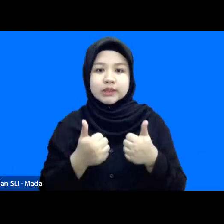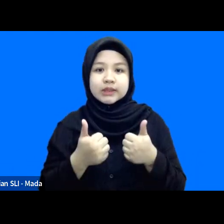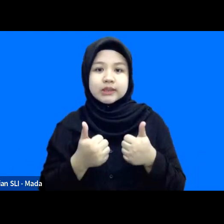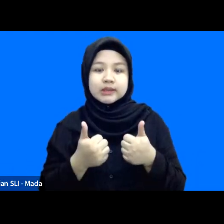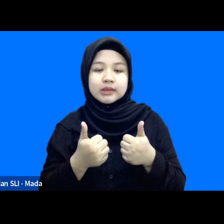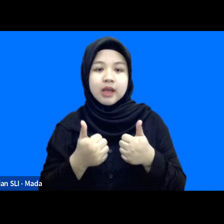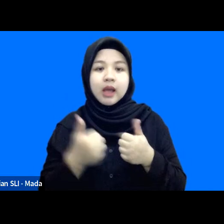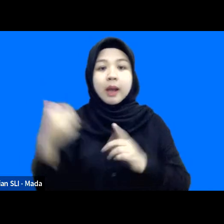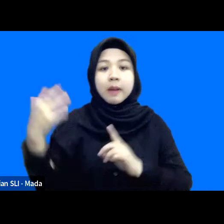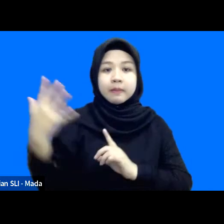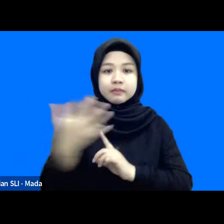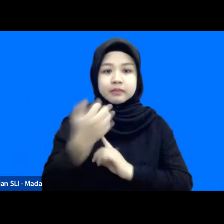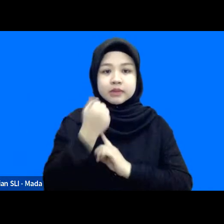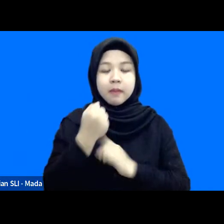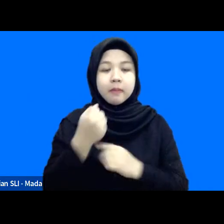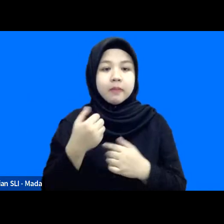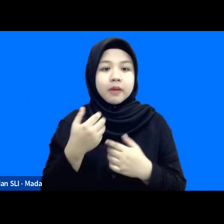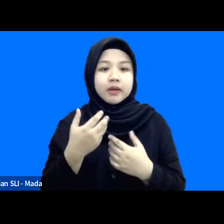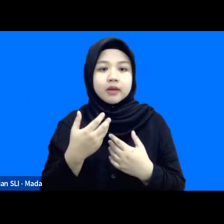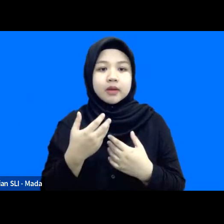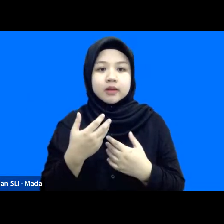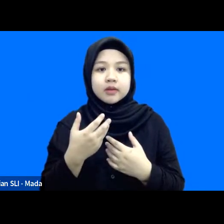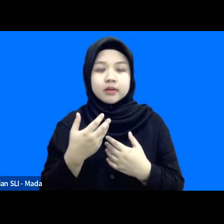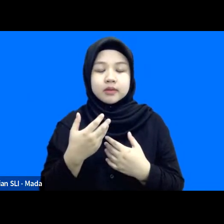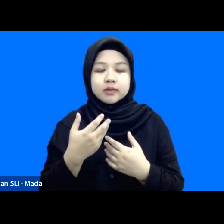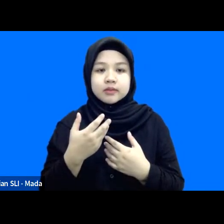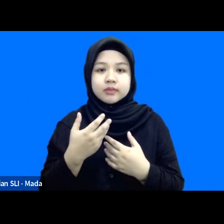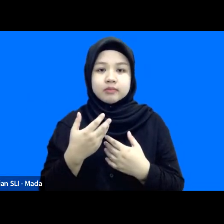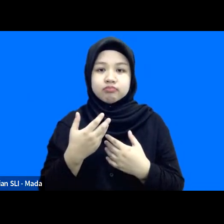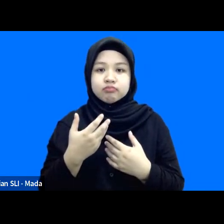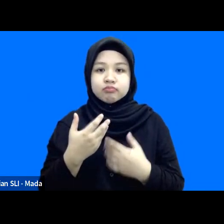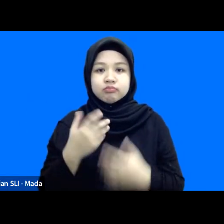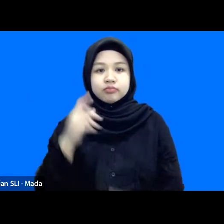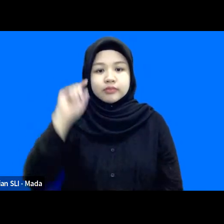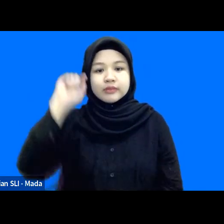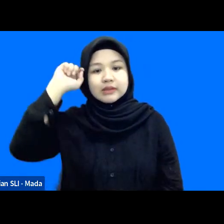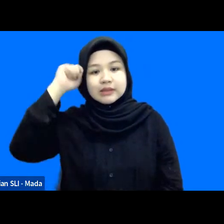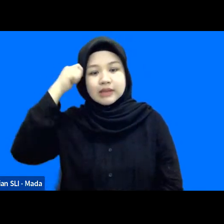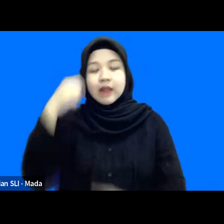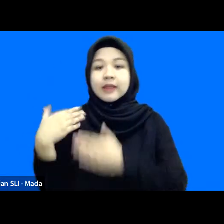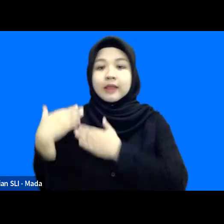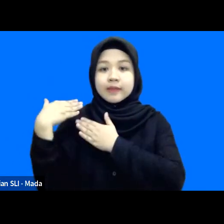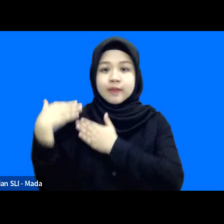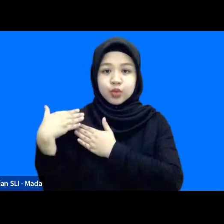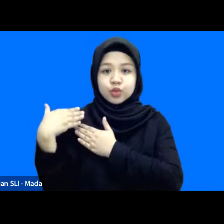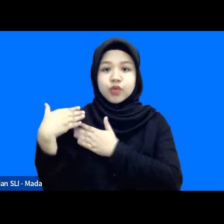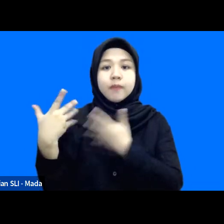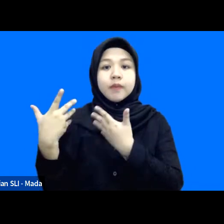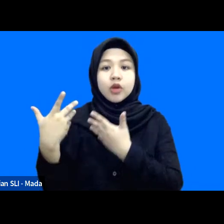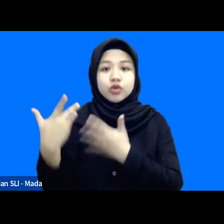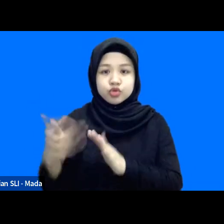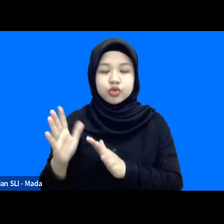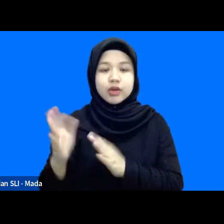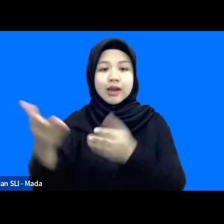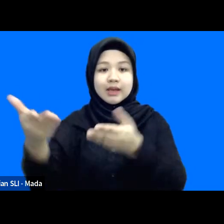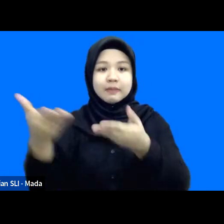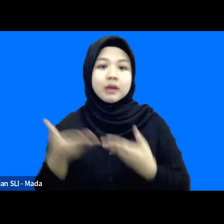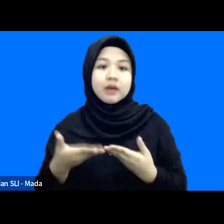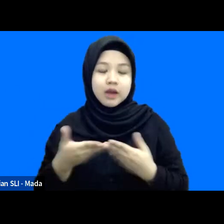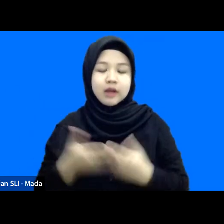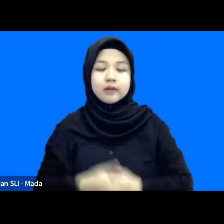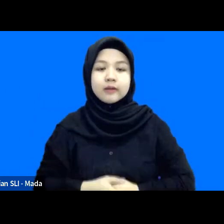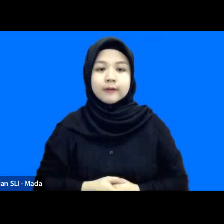for developing countries. But at the same time, I think governments from developing countries should